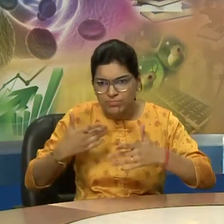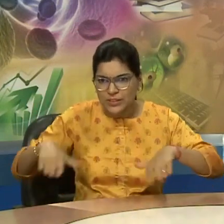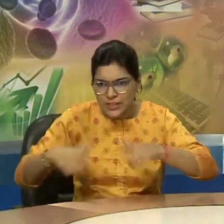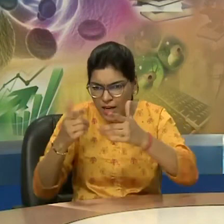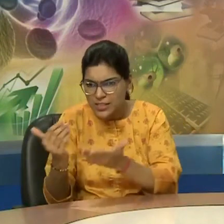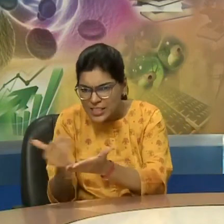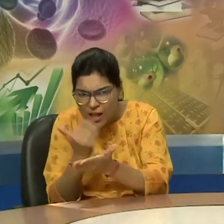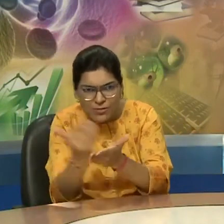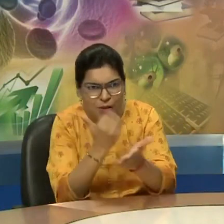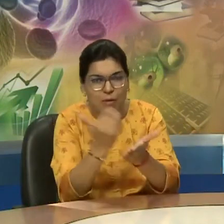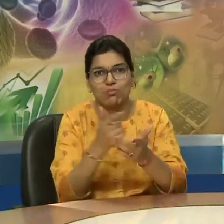wonder girl too.